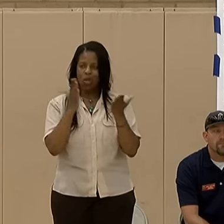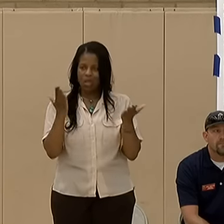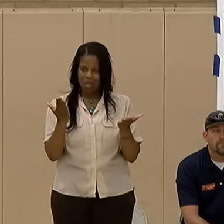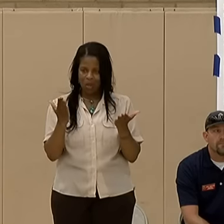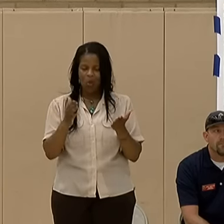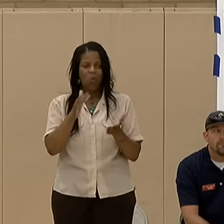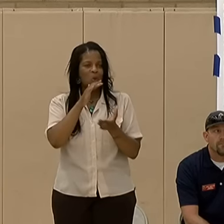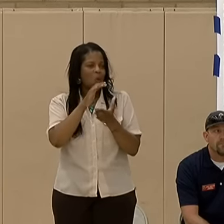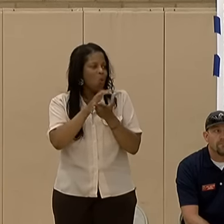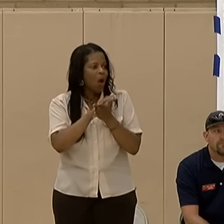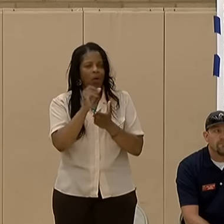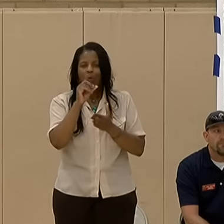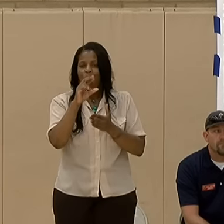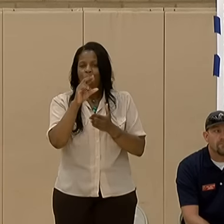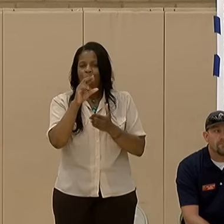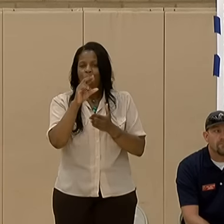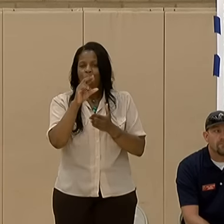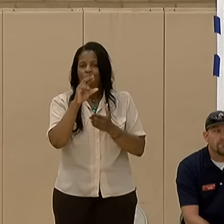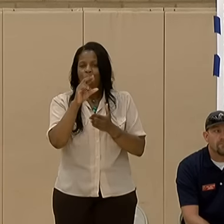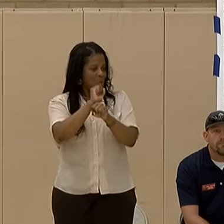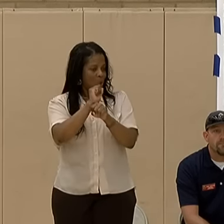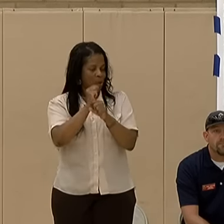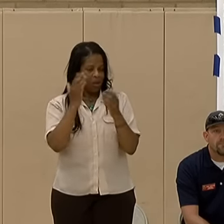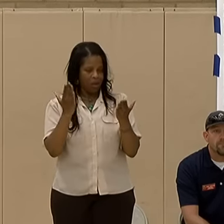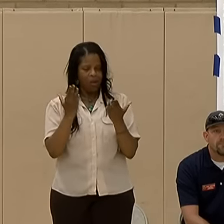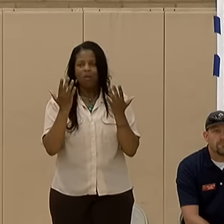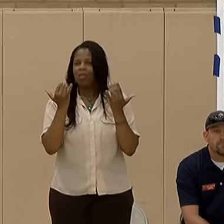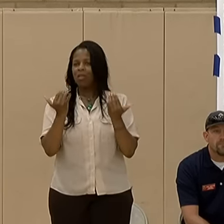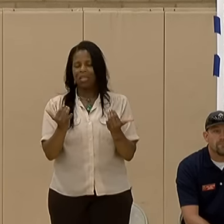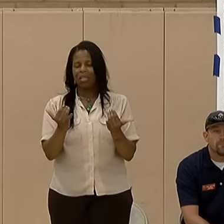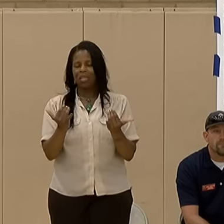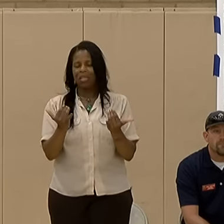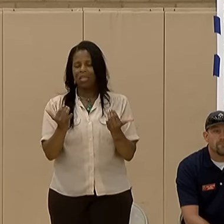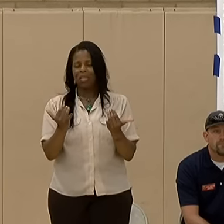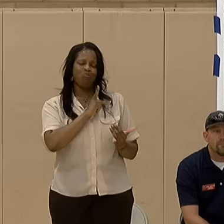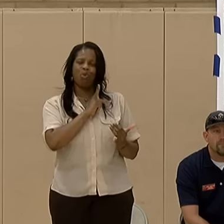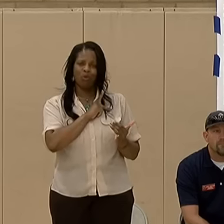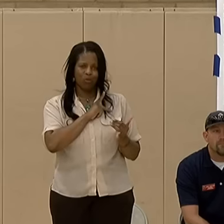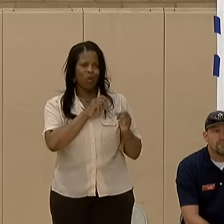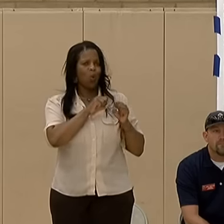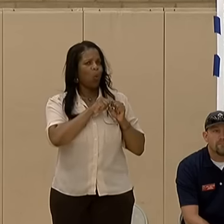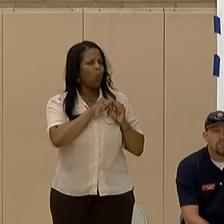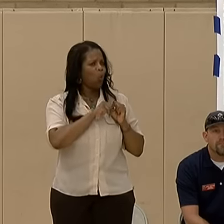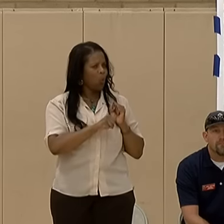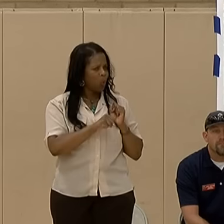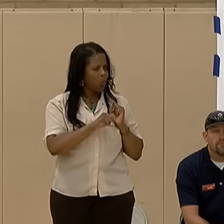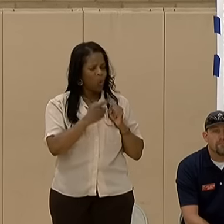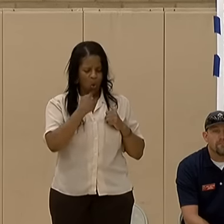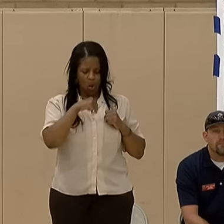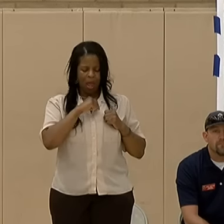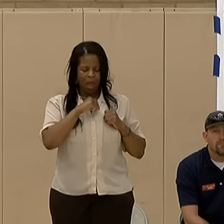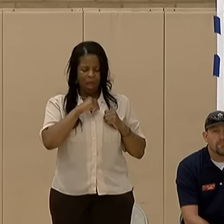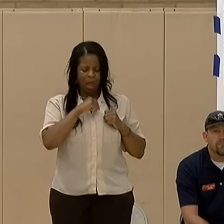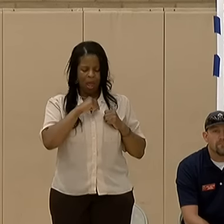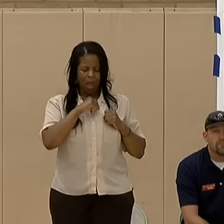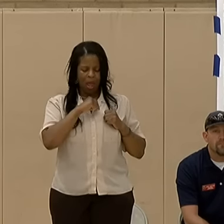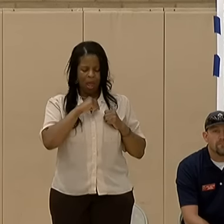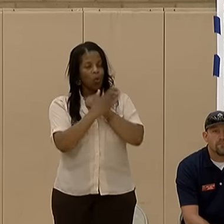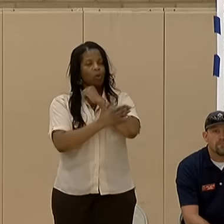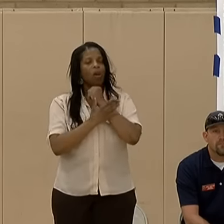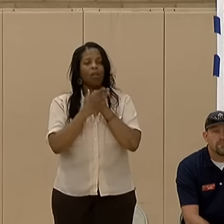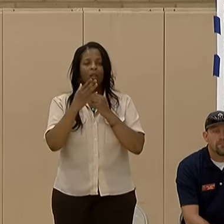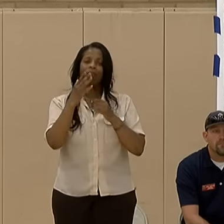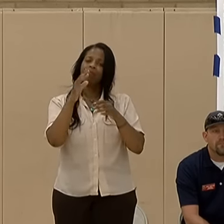very personal. We had a Kern County firefighter actively engaged in fighting this fire, protecting